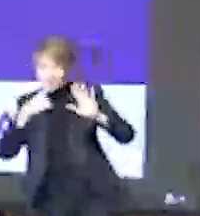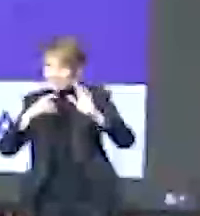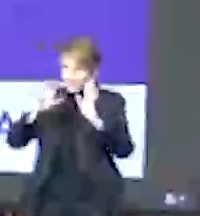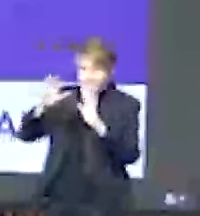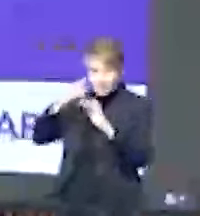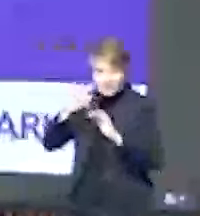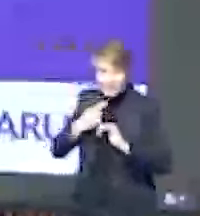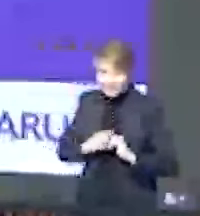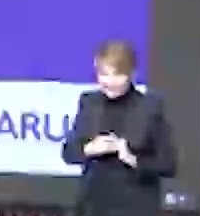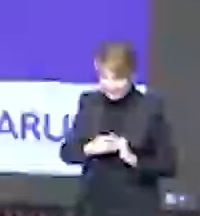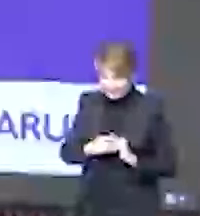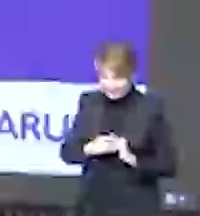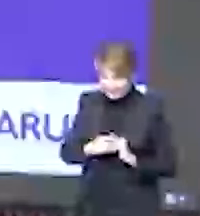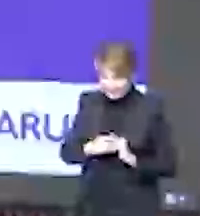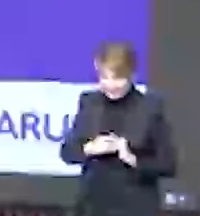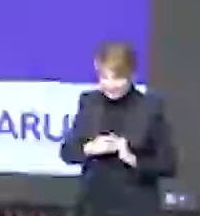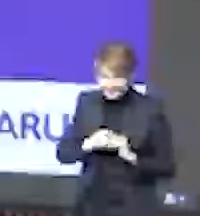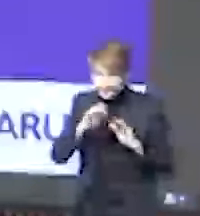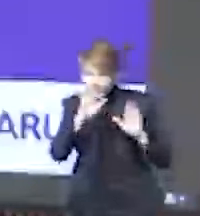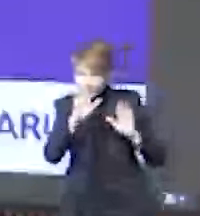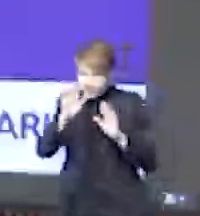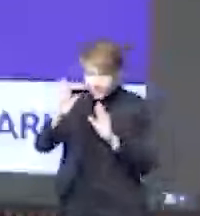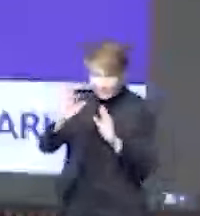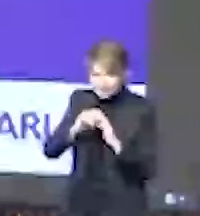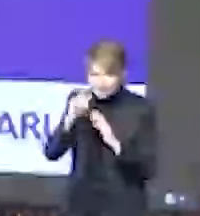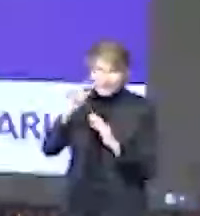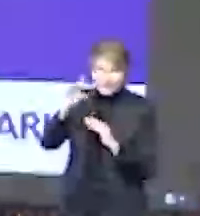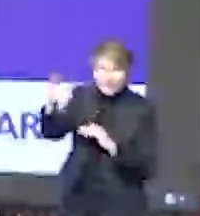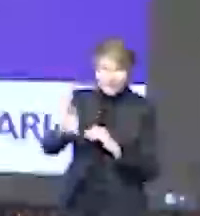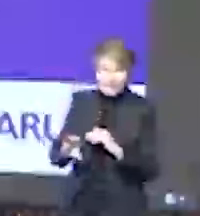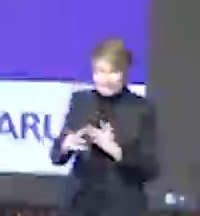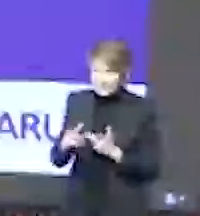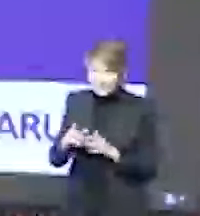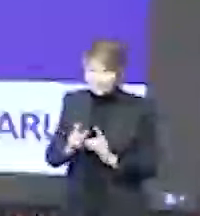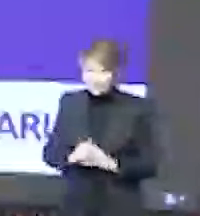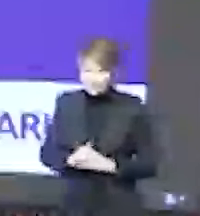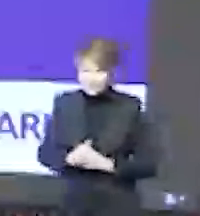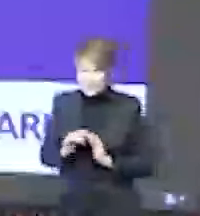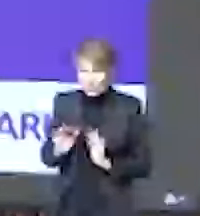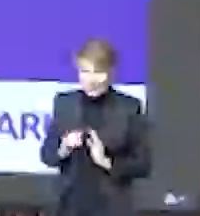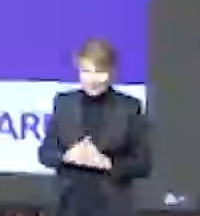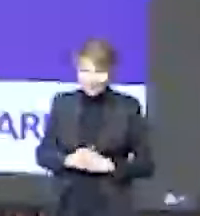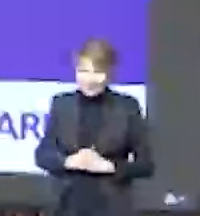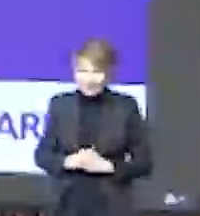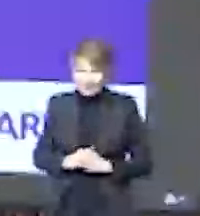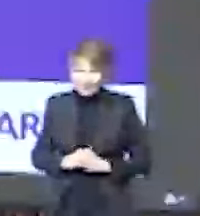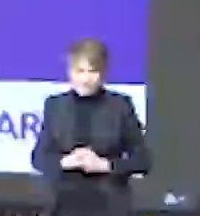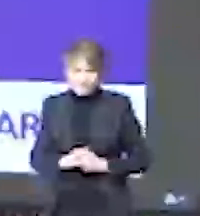other one funds before they cop up their funding, right? So, and in the